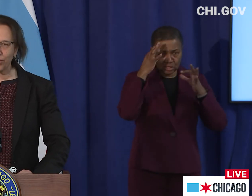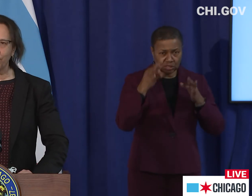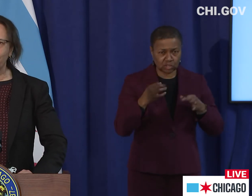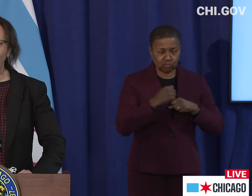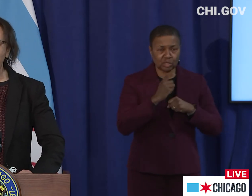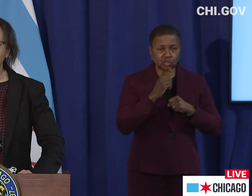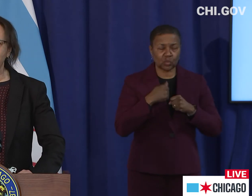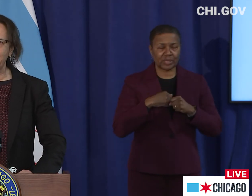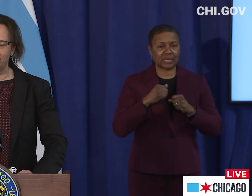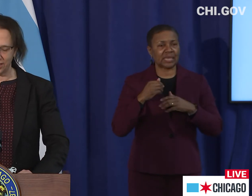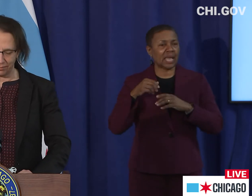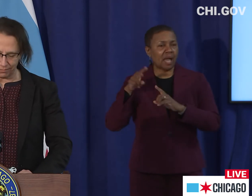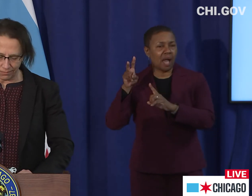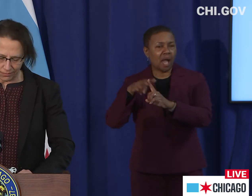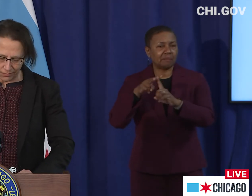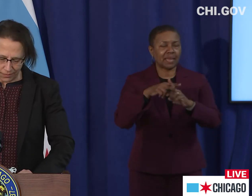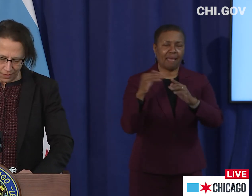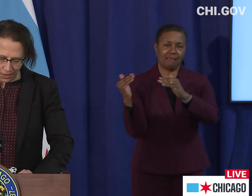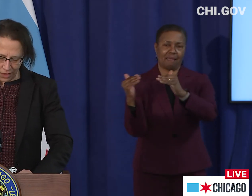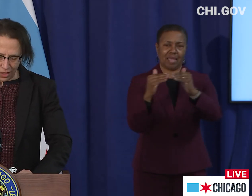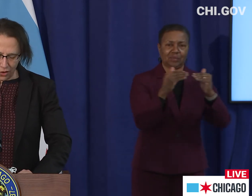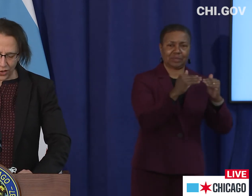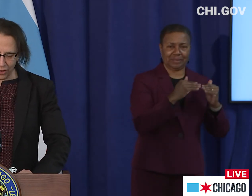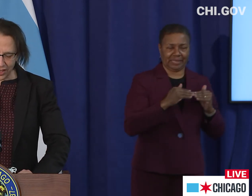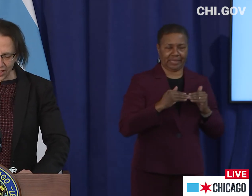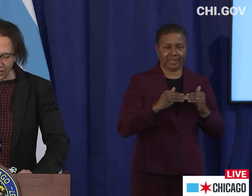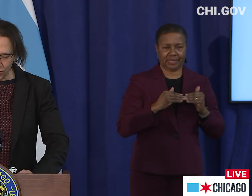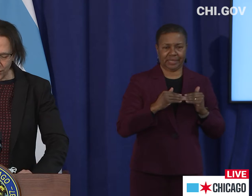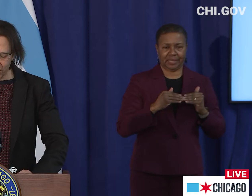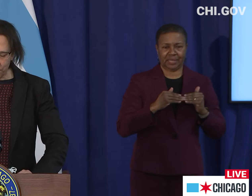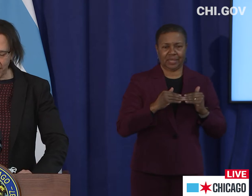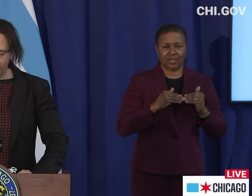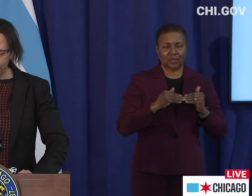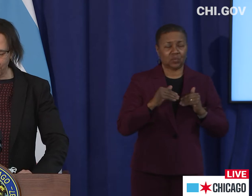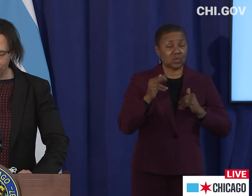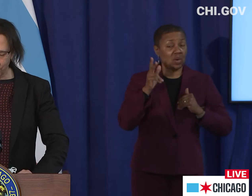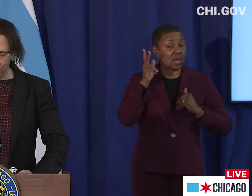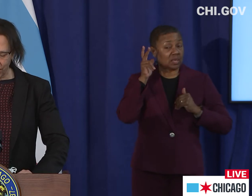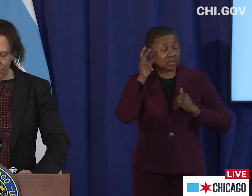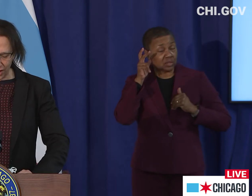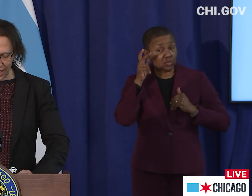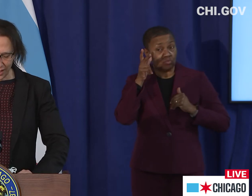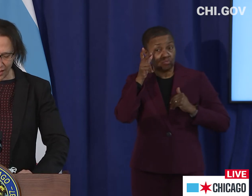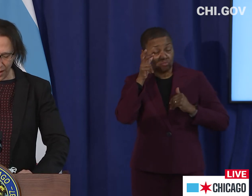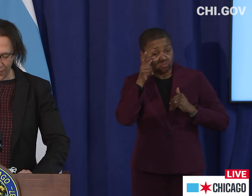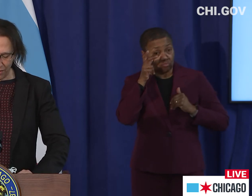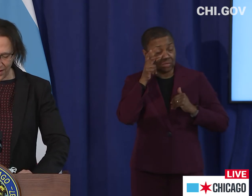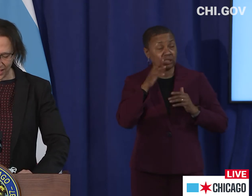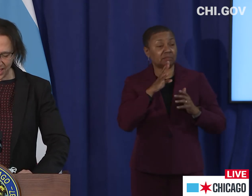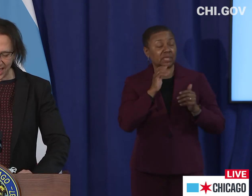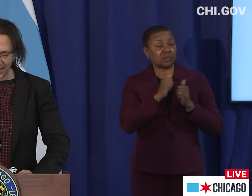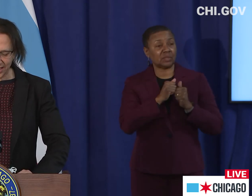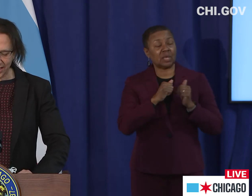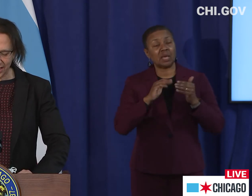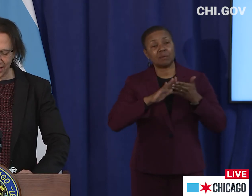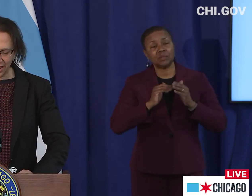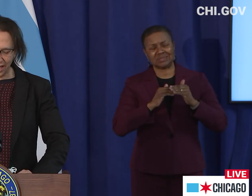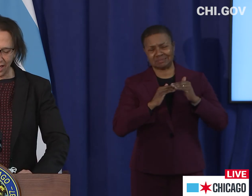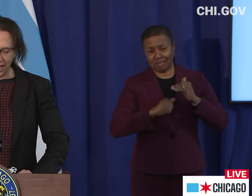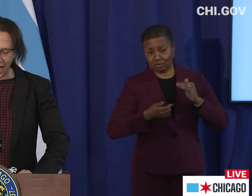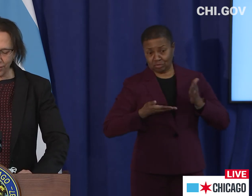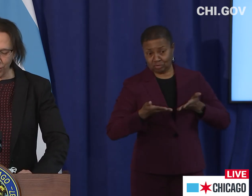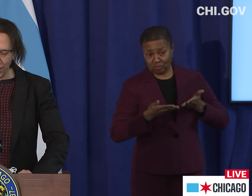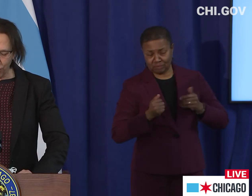an equitable application. We are listening to and speaking with underserved communities about their vaccine